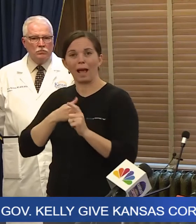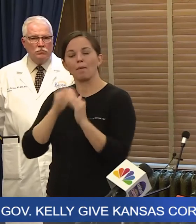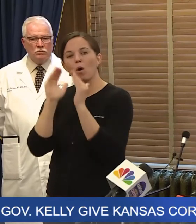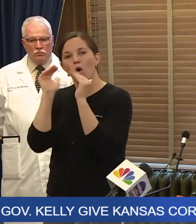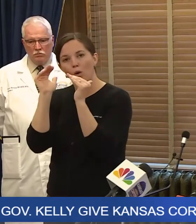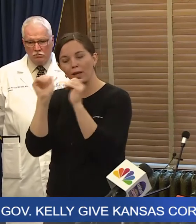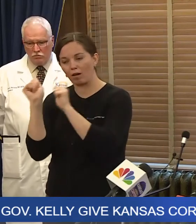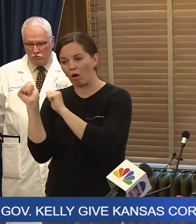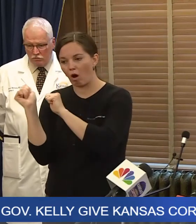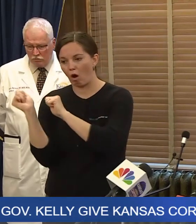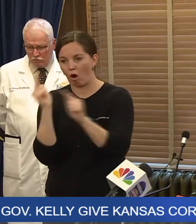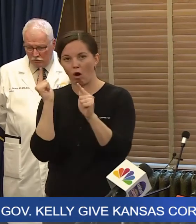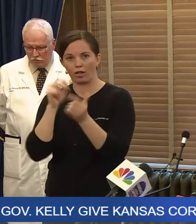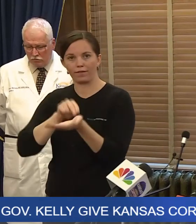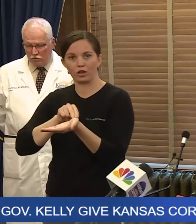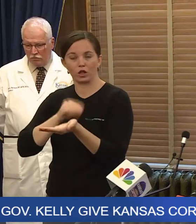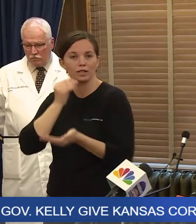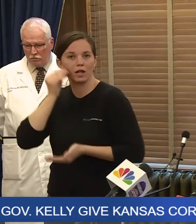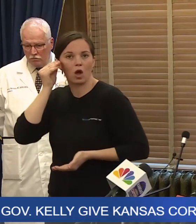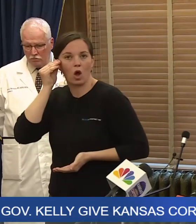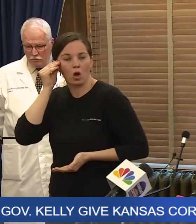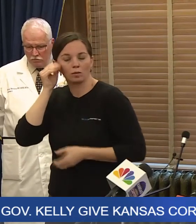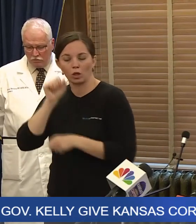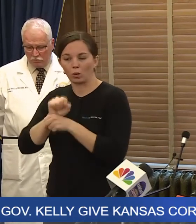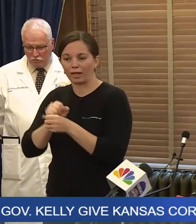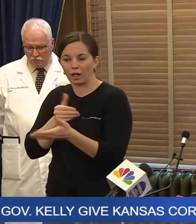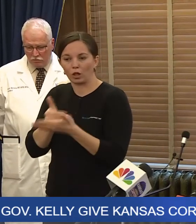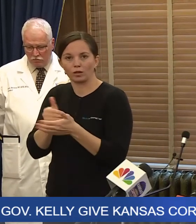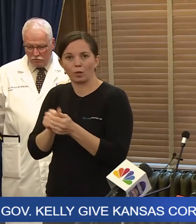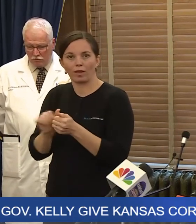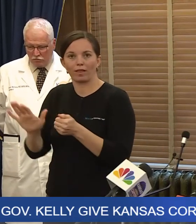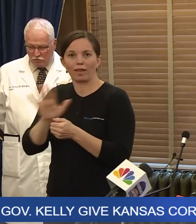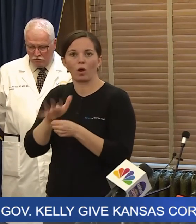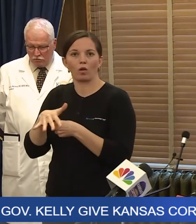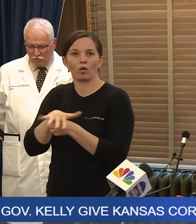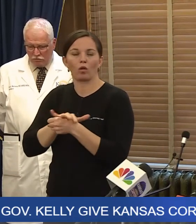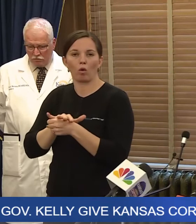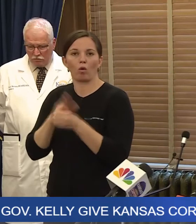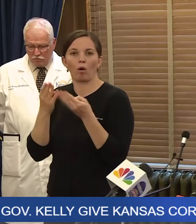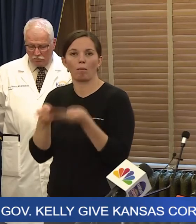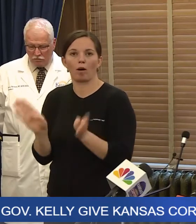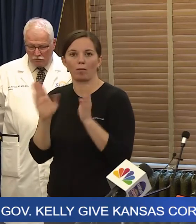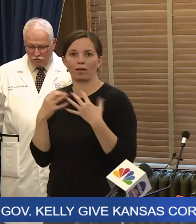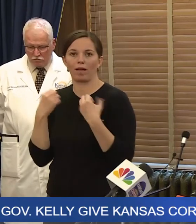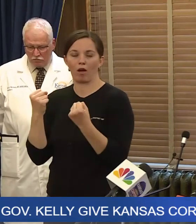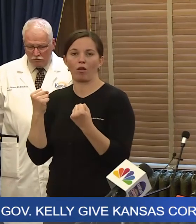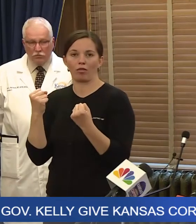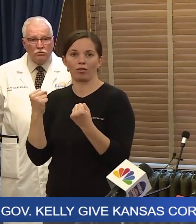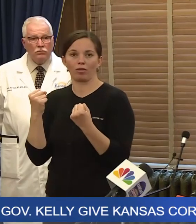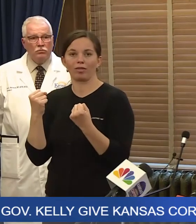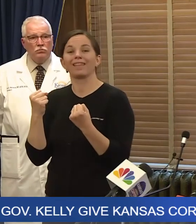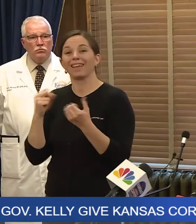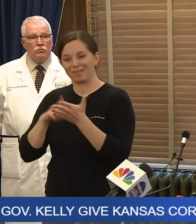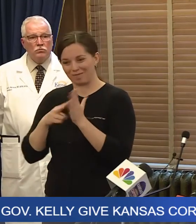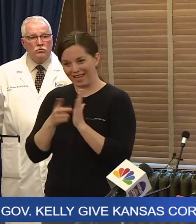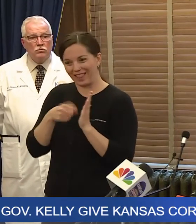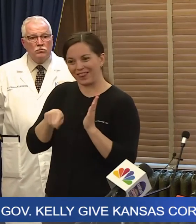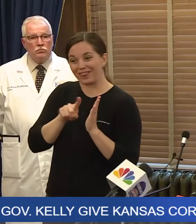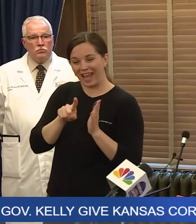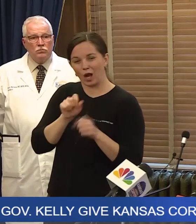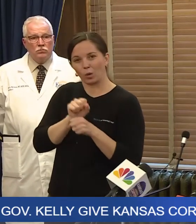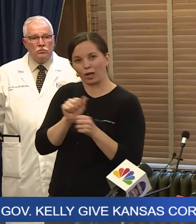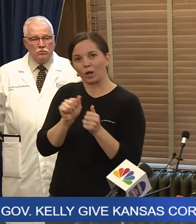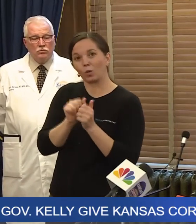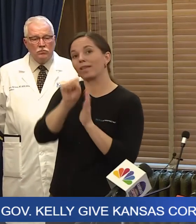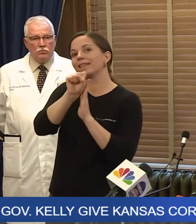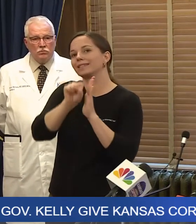homes all across the state are working very closely with their local public health folks, who would then be working very closely with